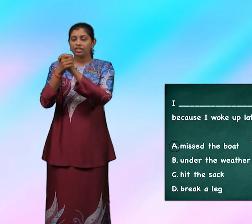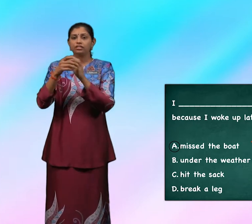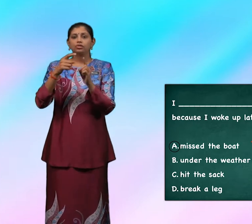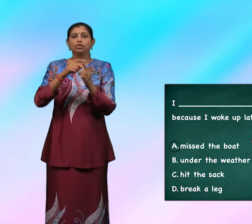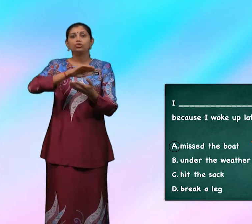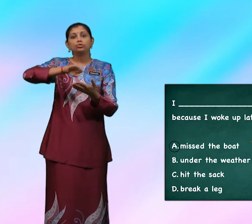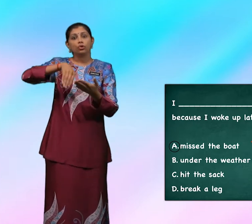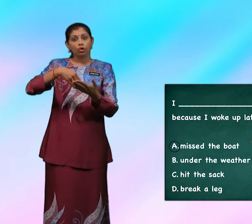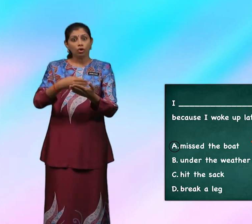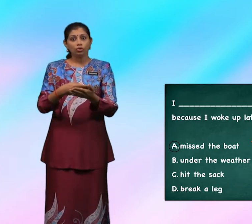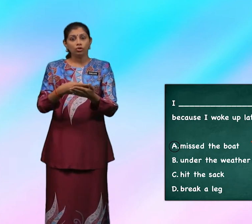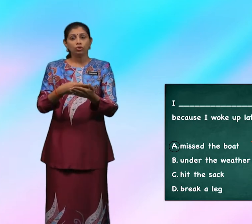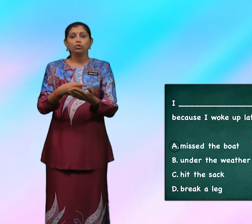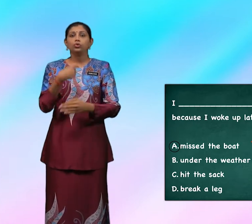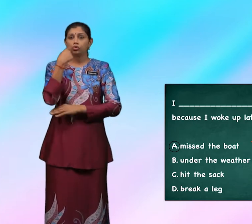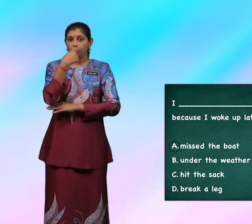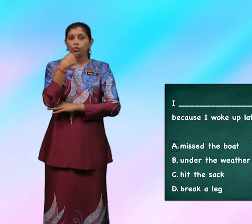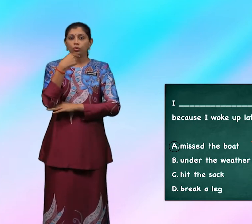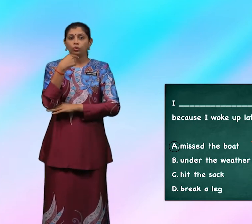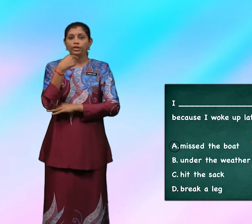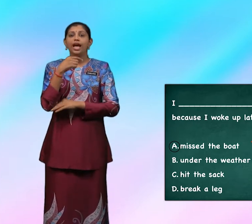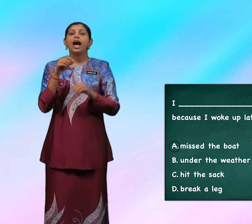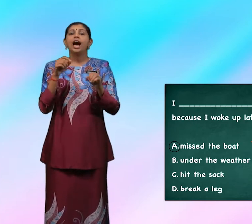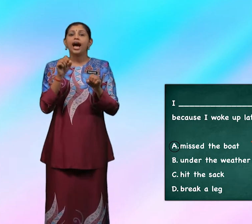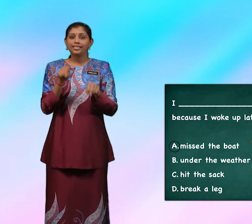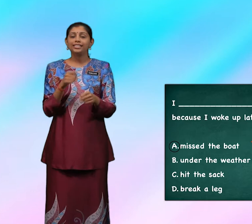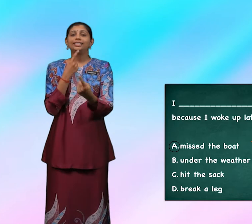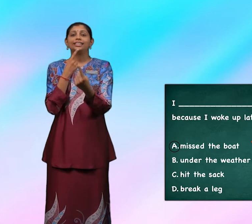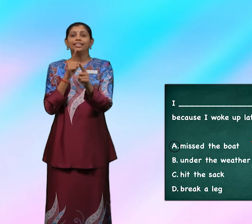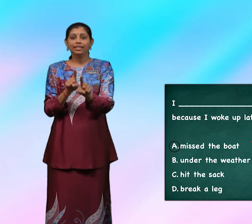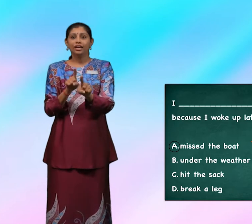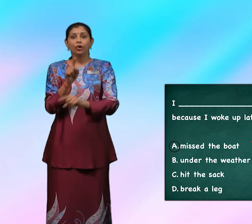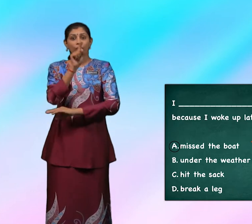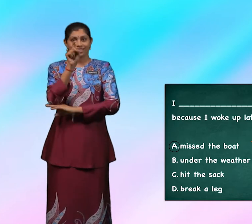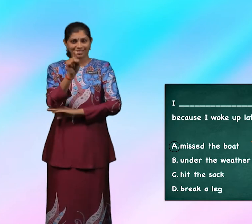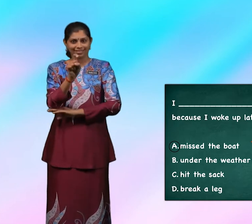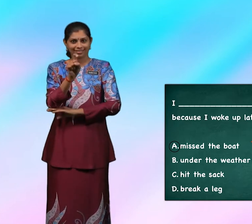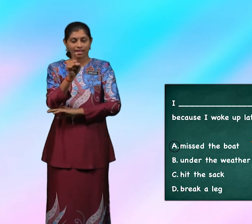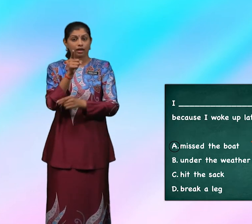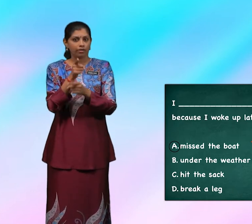Congratulations to all those who could answer the question